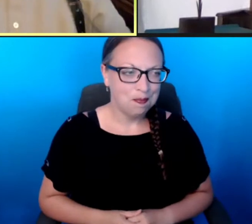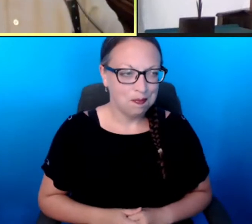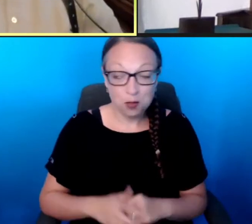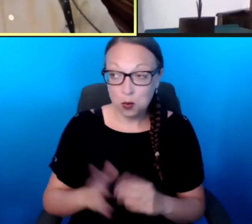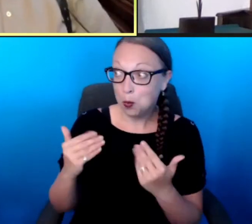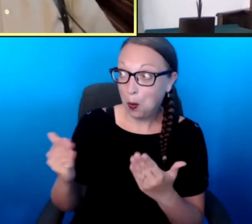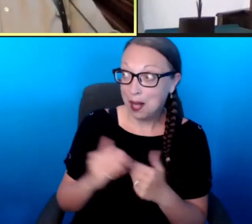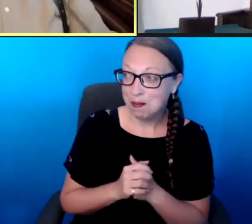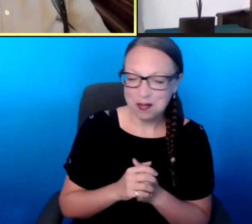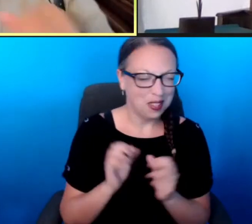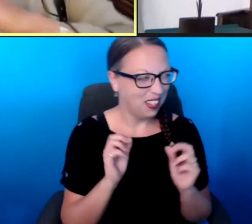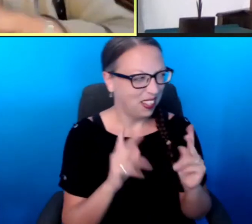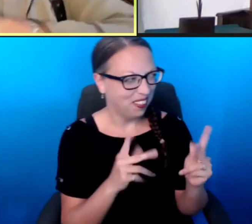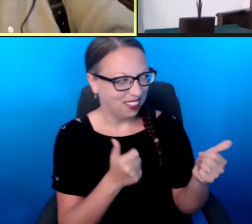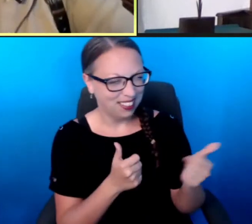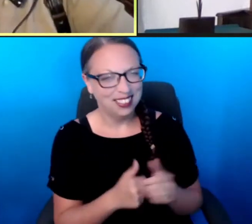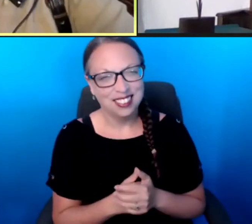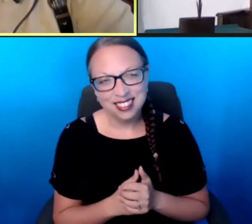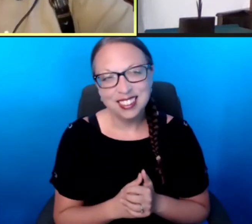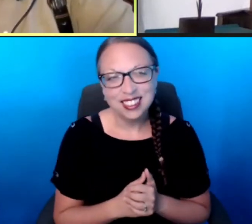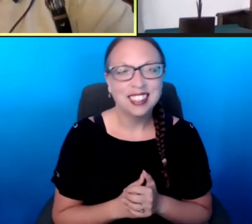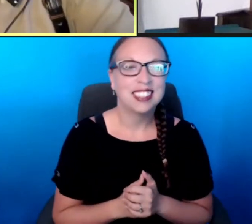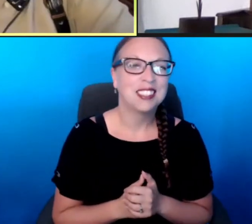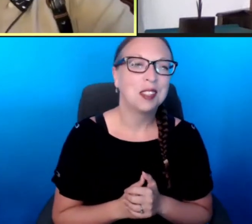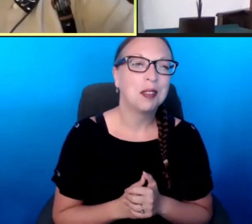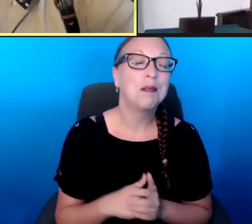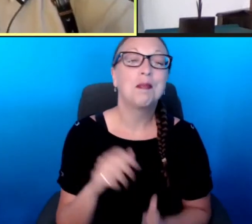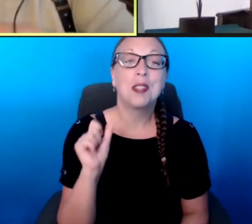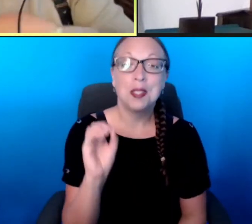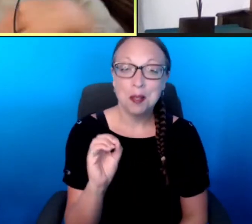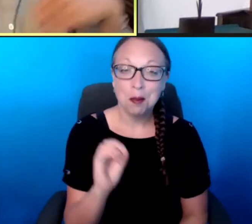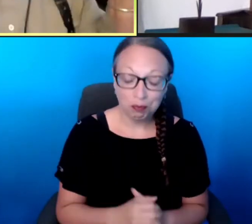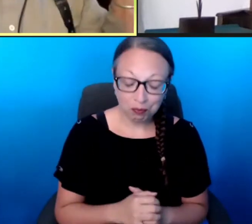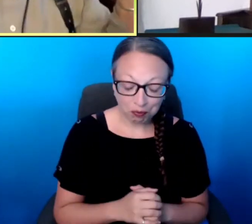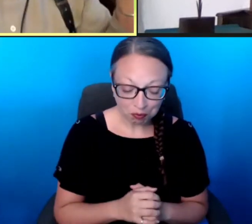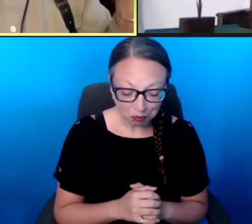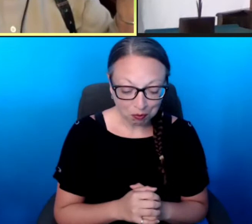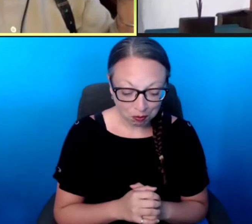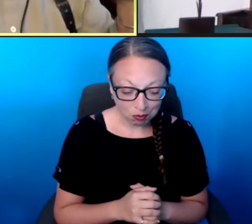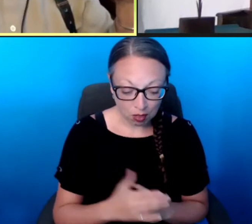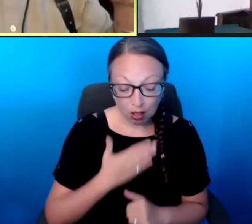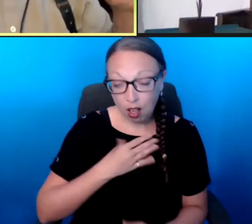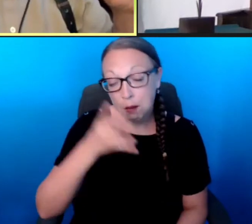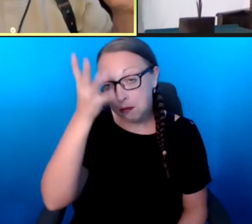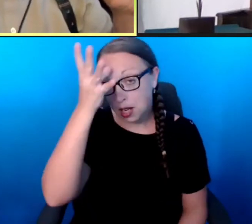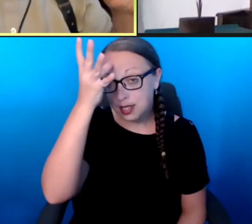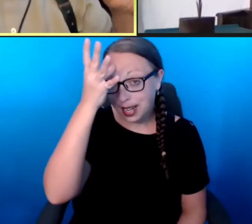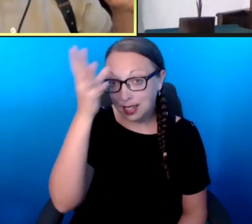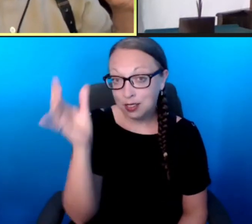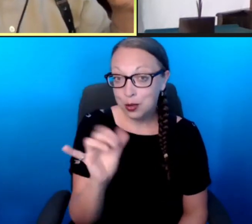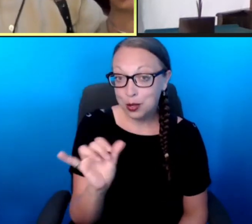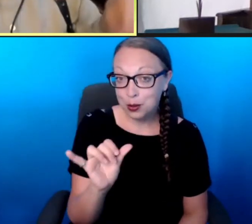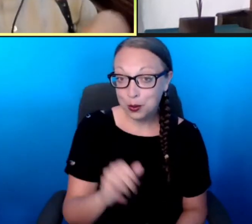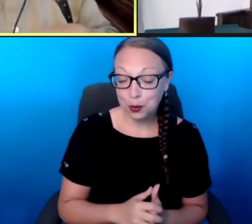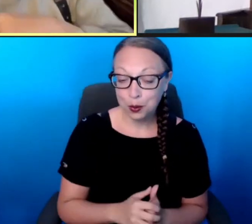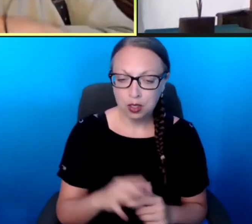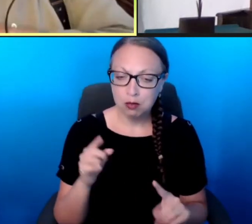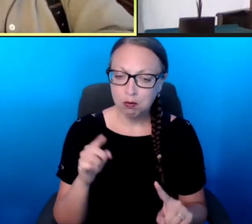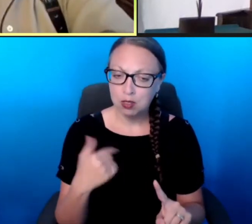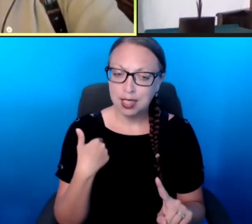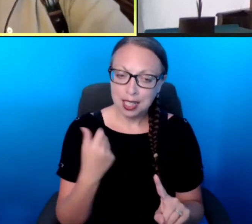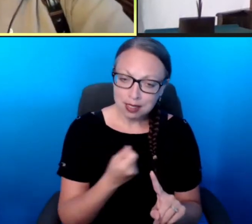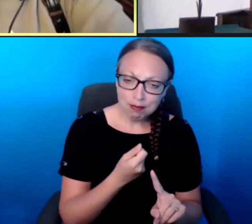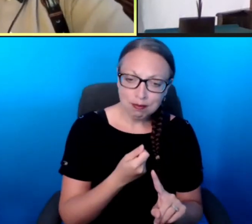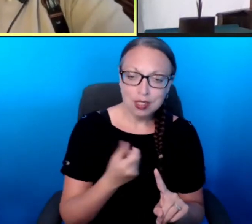Oh. I'm done. So, yeah, my dad too was, he had many phases of